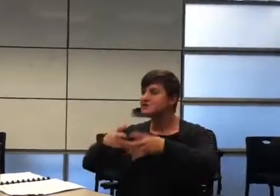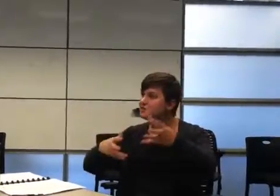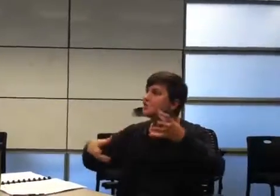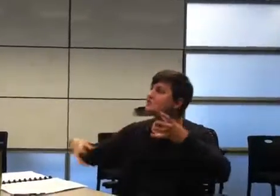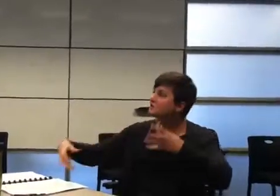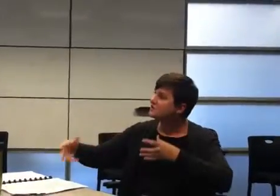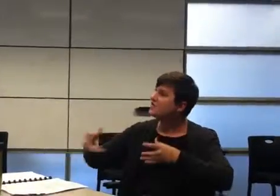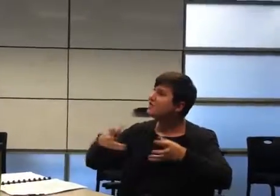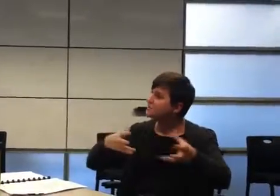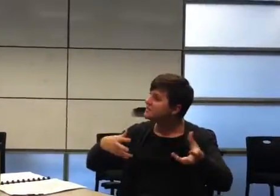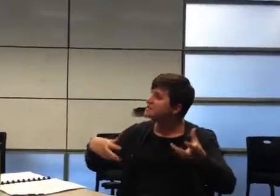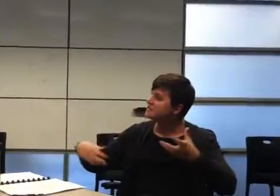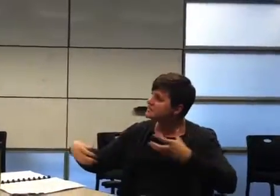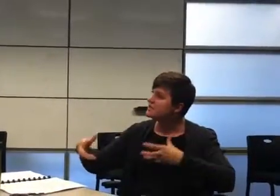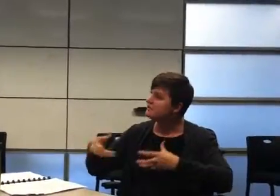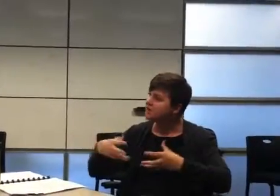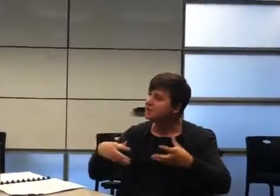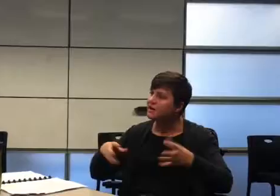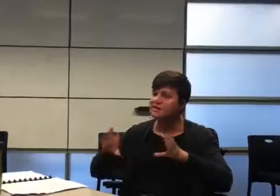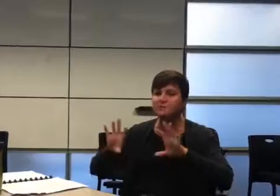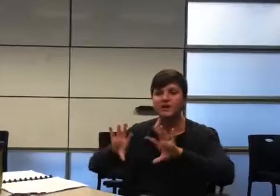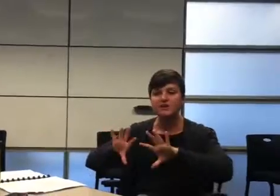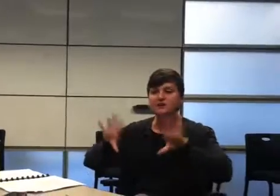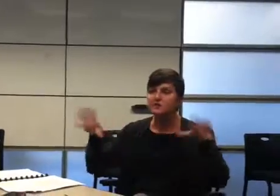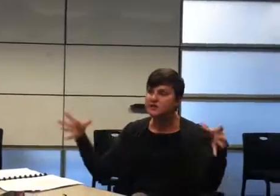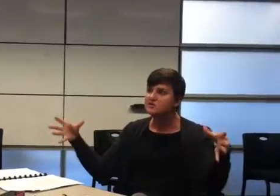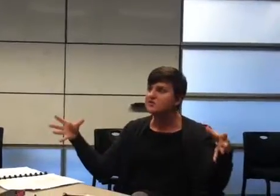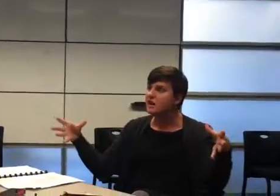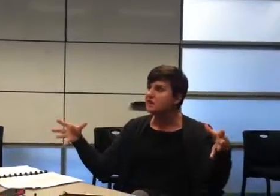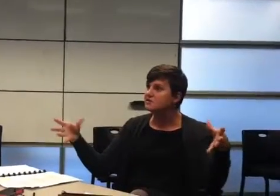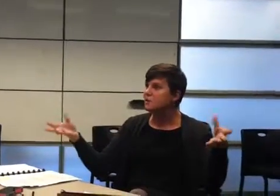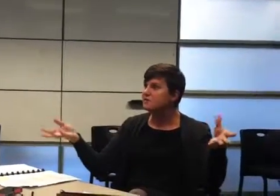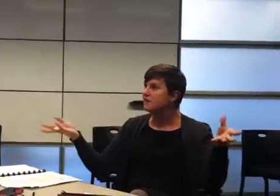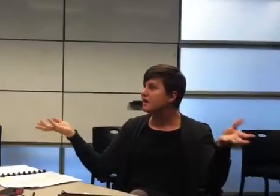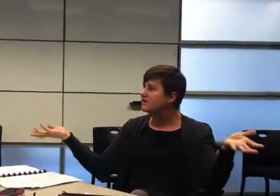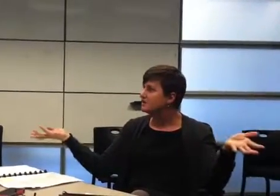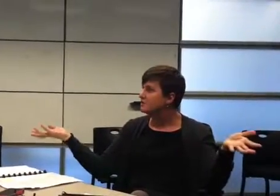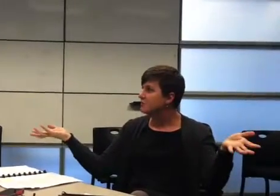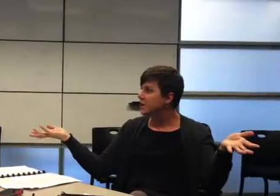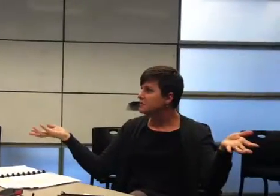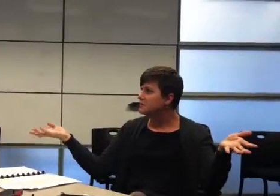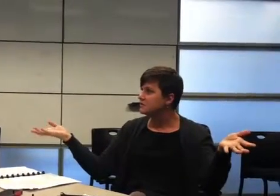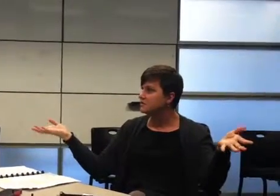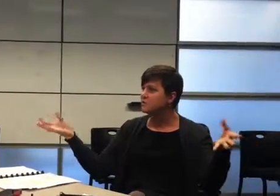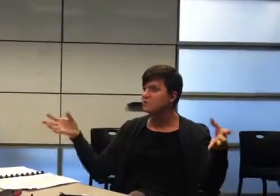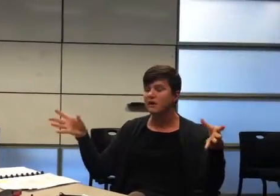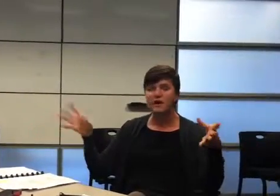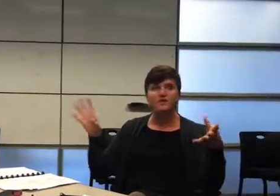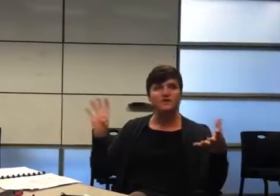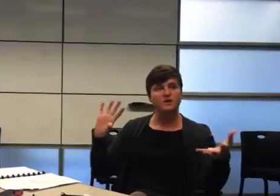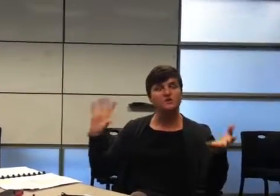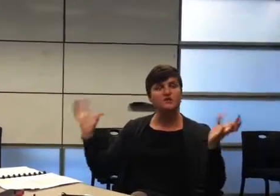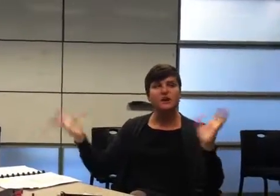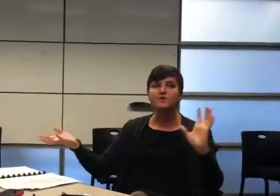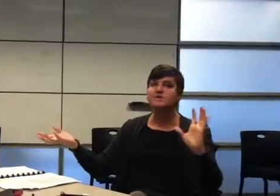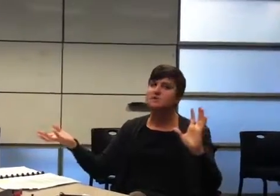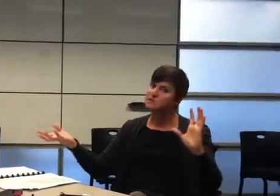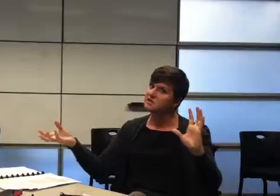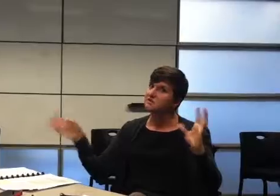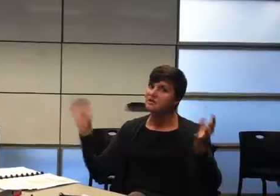do their own little therapy session in many ways, but also because you've got 25, 30 minds in the room, there's almost always some student